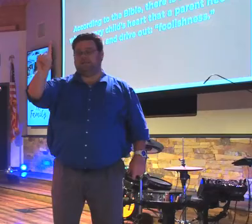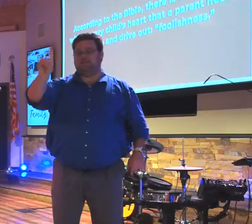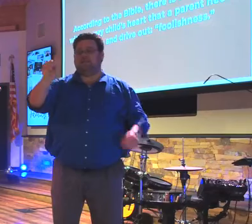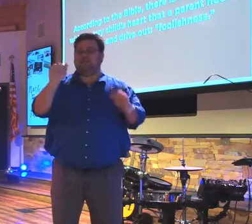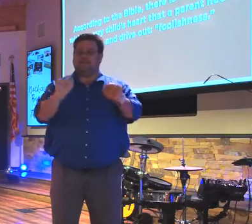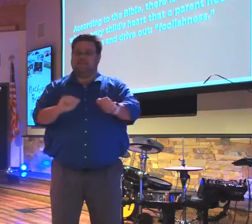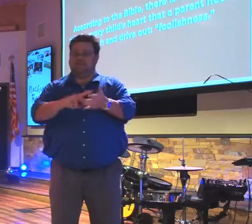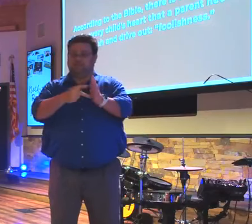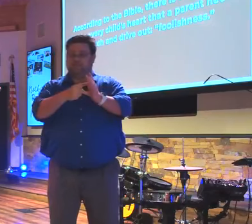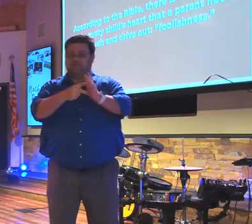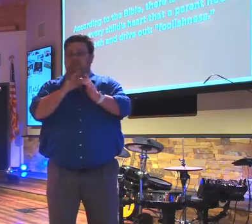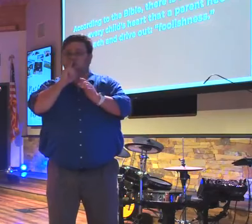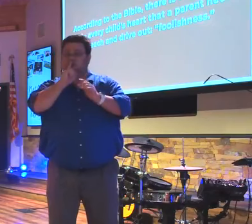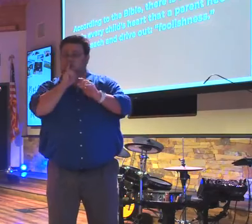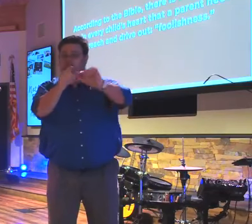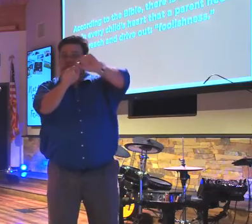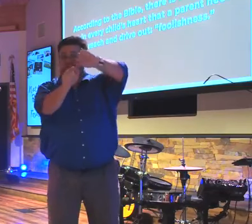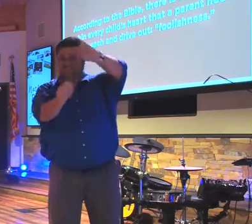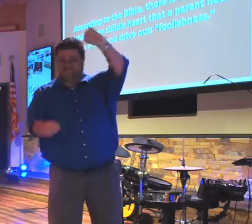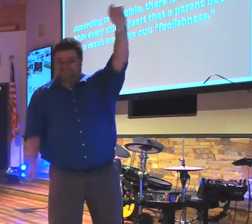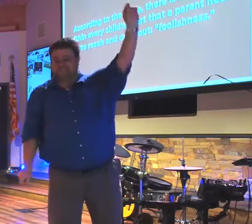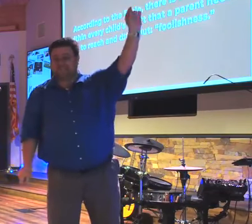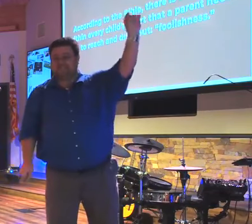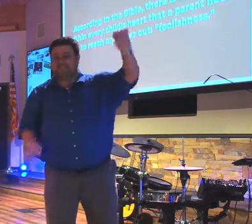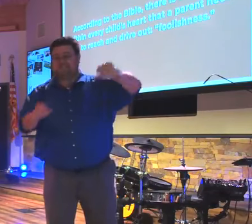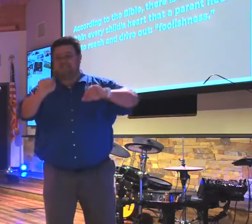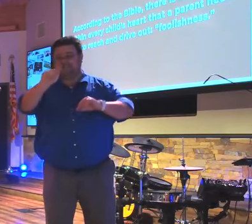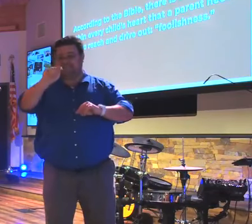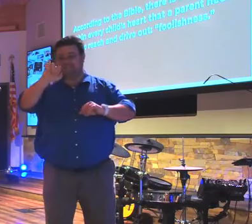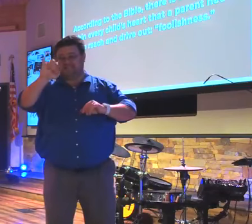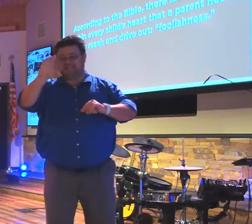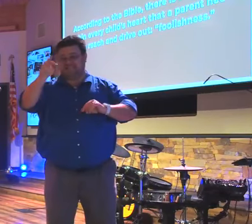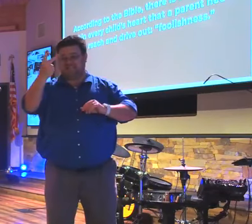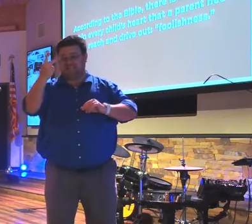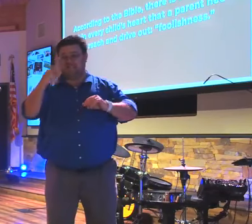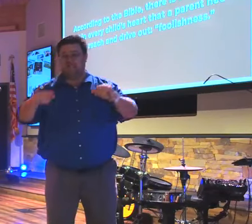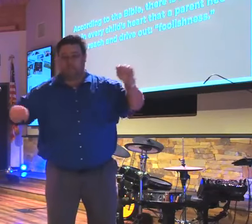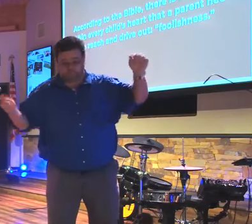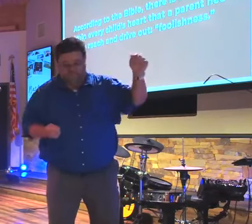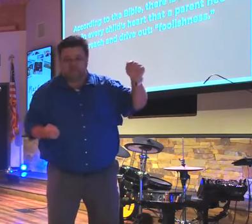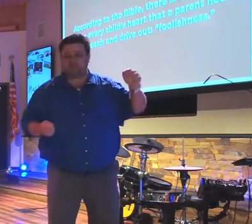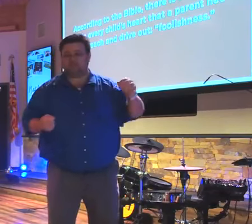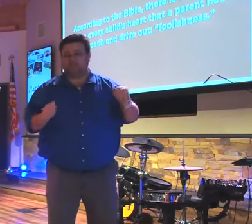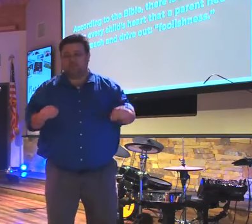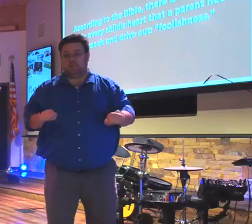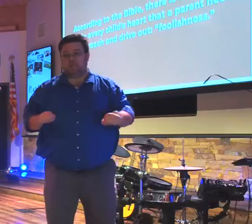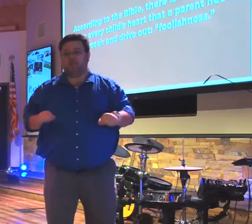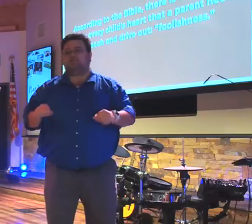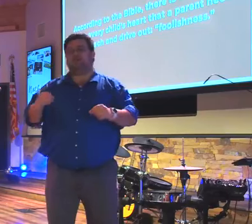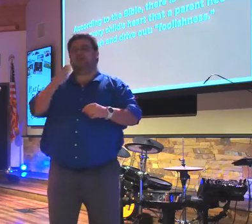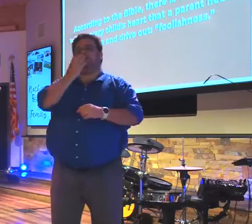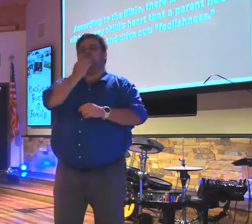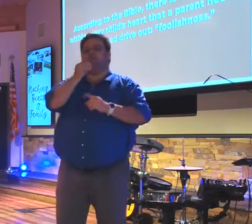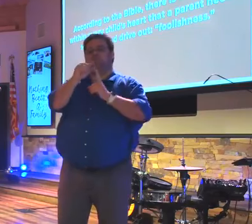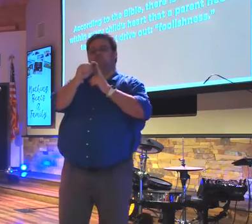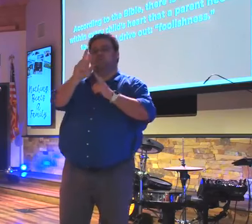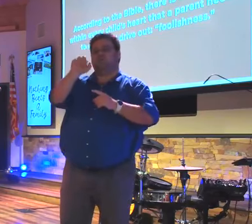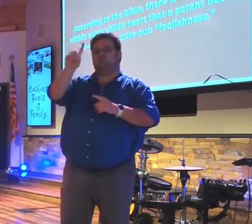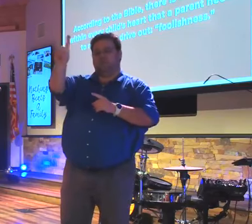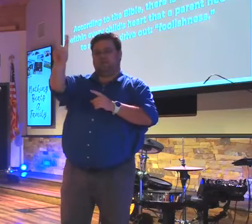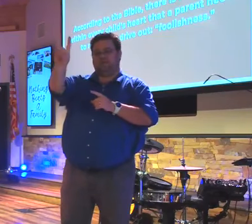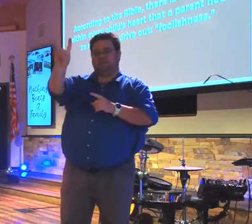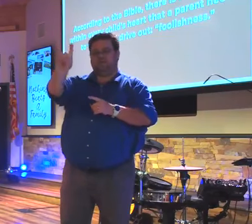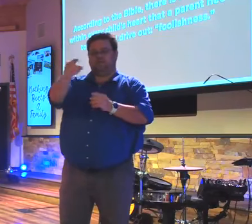can mean a literal rod or stick. But did you know that Hebrew word that's translated rod there? It's used